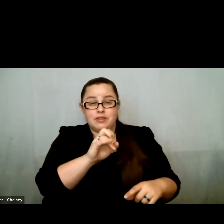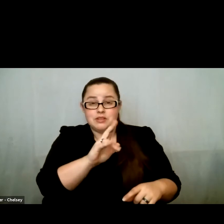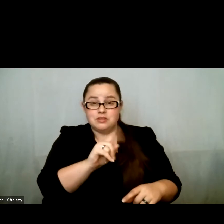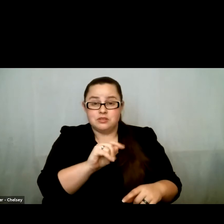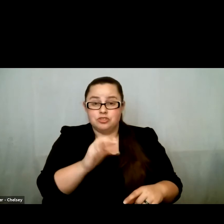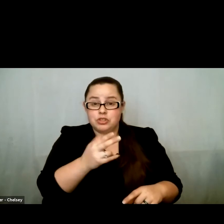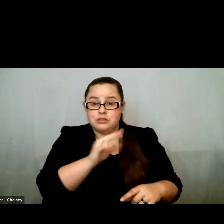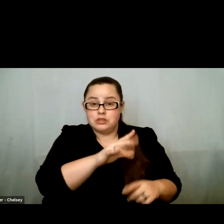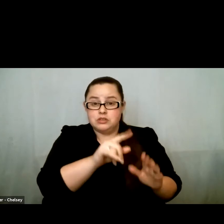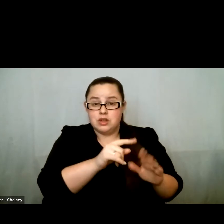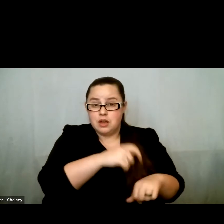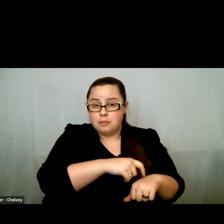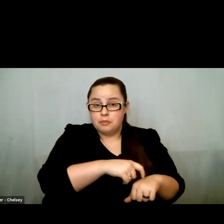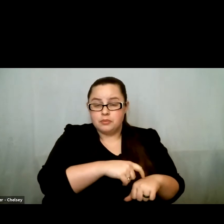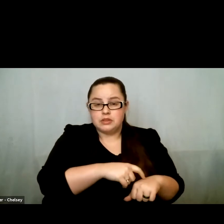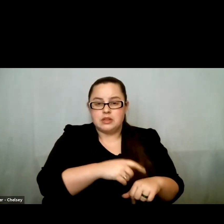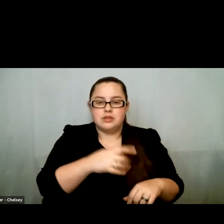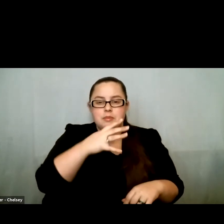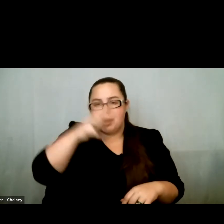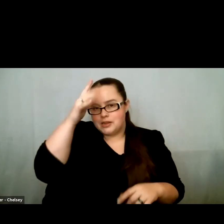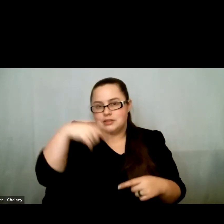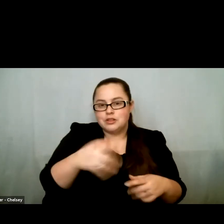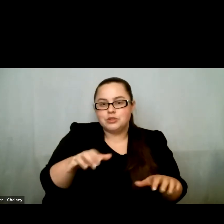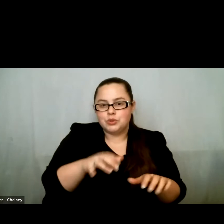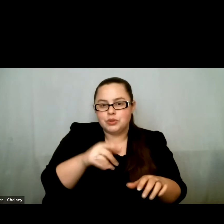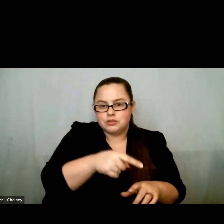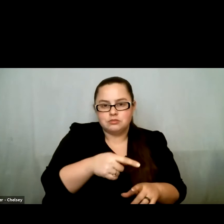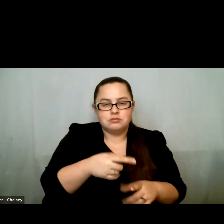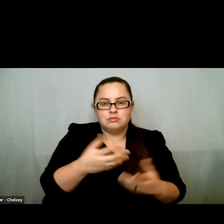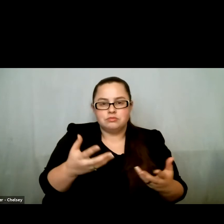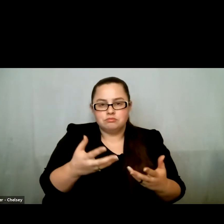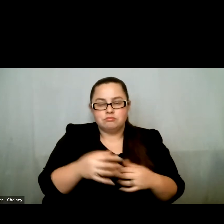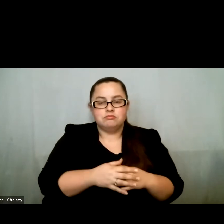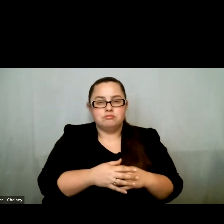parents tell us to do this. Walk the straight and narrow.